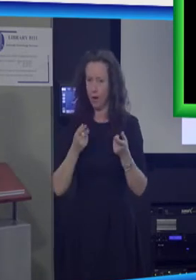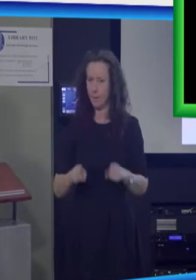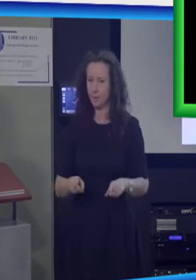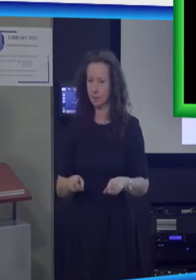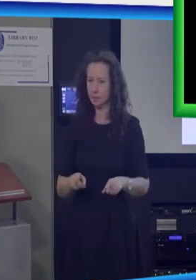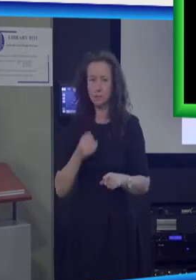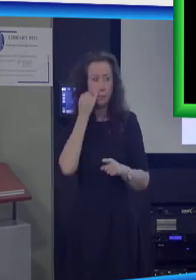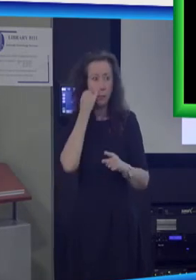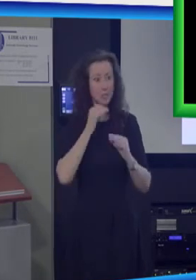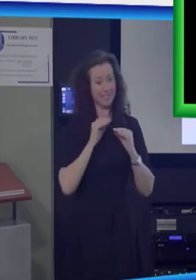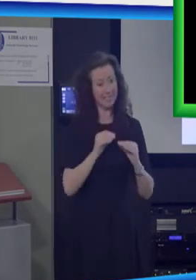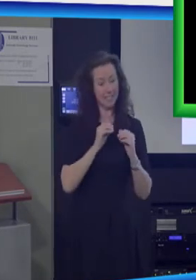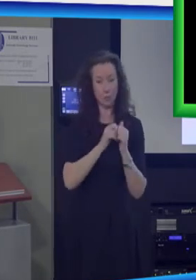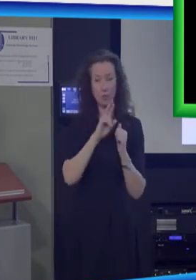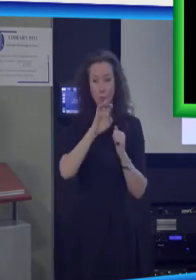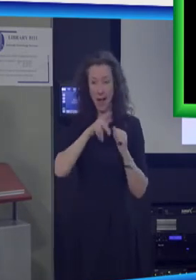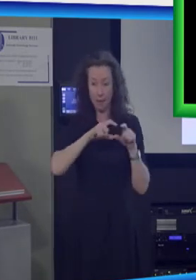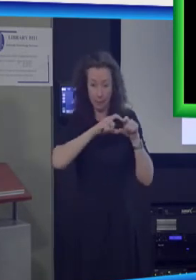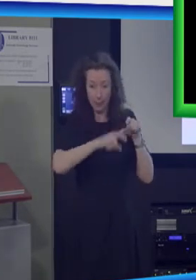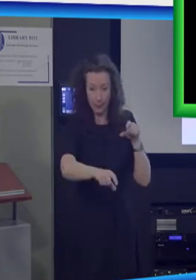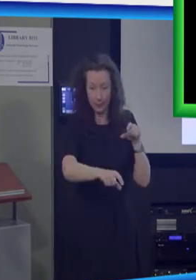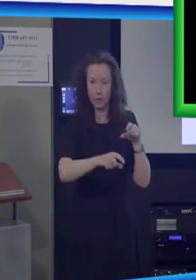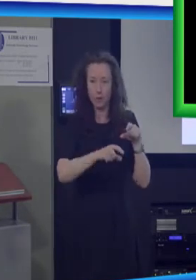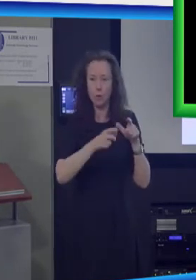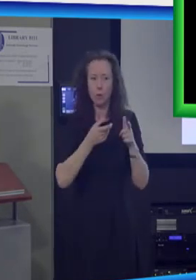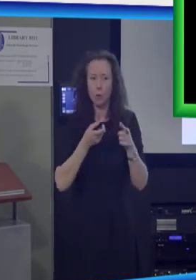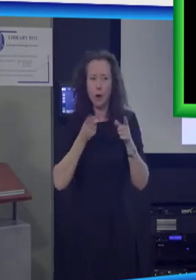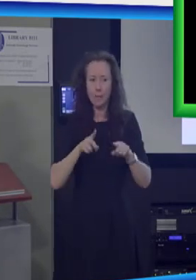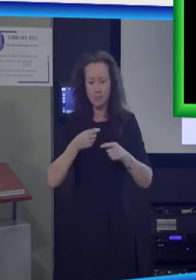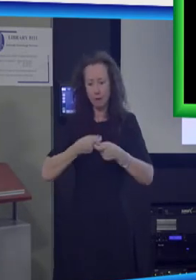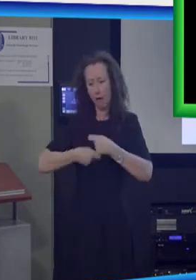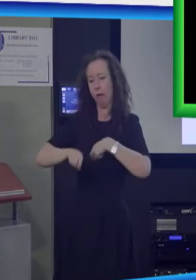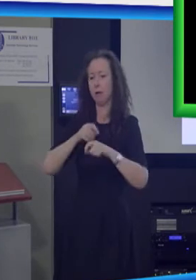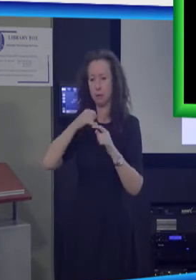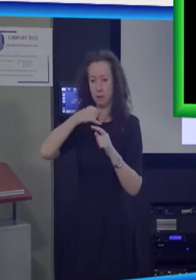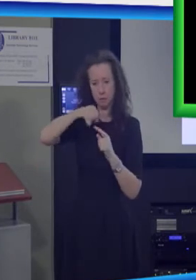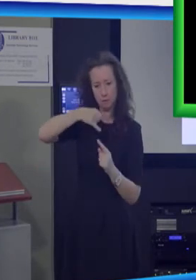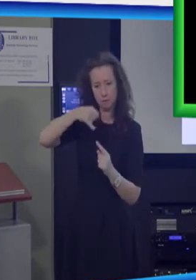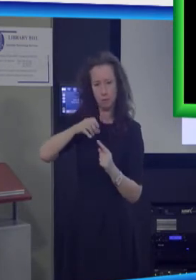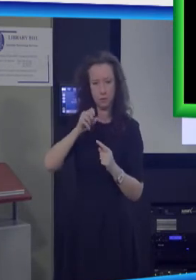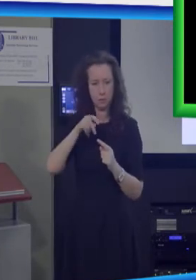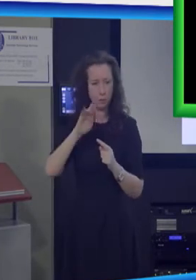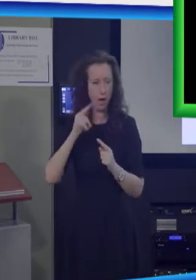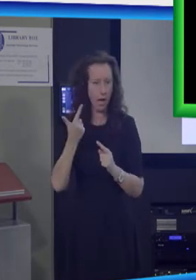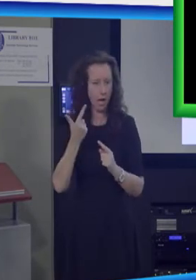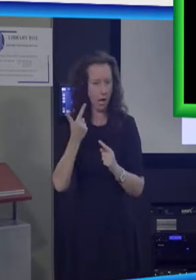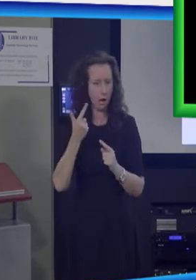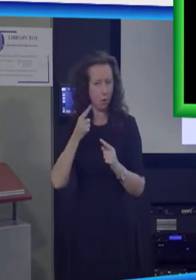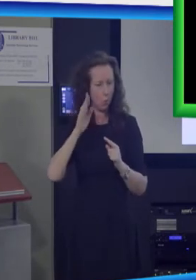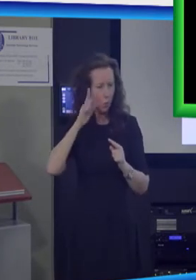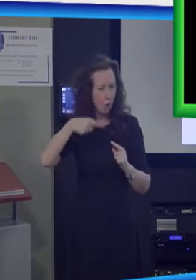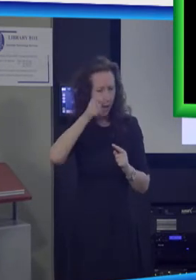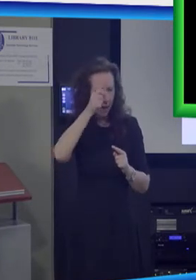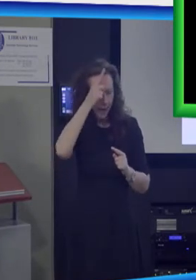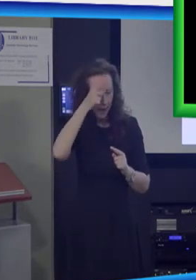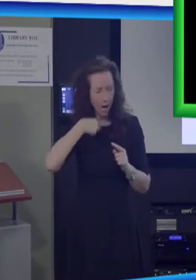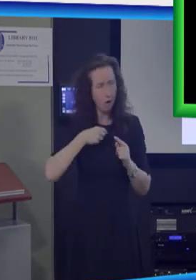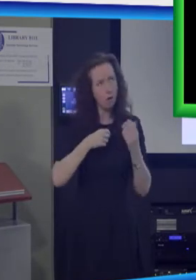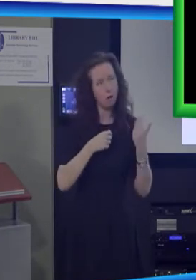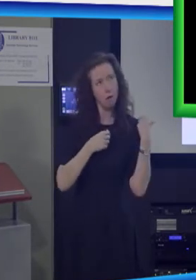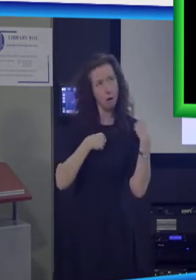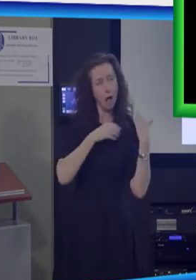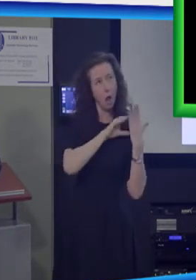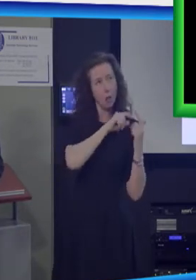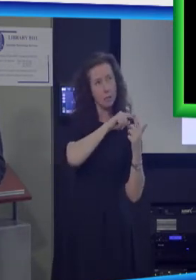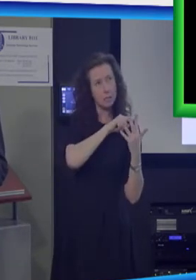them springs, are they going to understand that they really have to do the same thing in a very abstract sense with the springs as they did with the